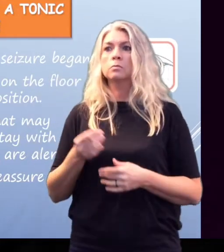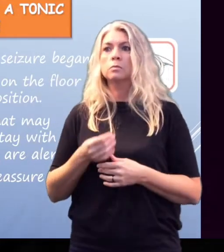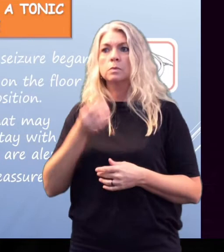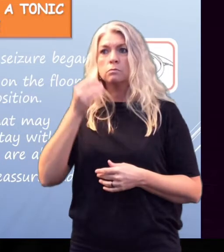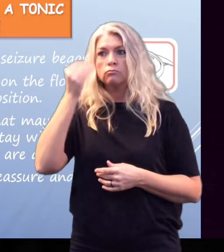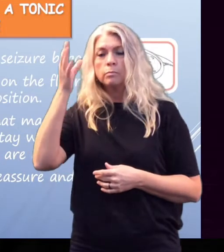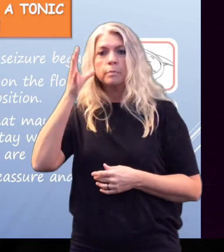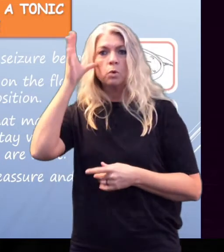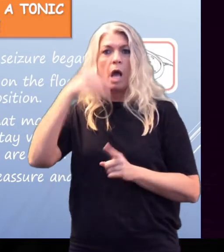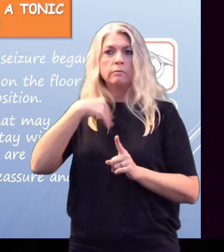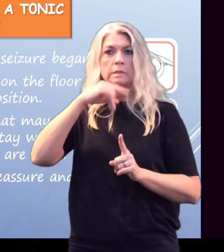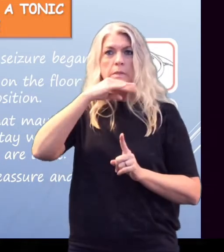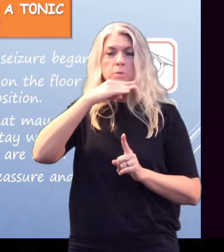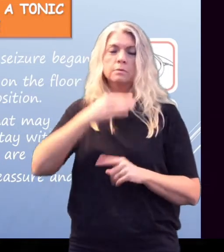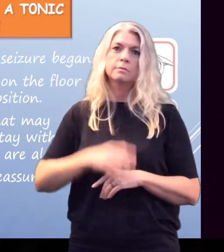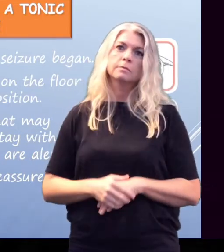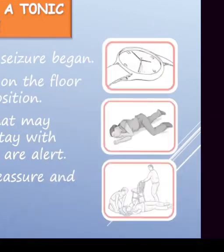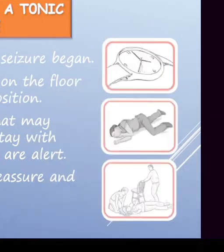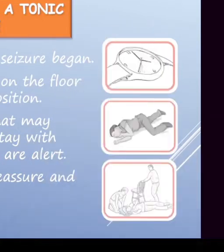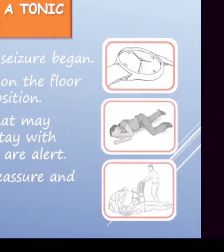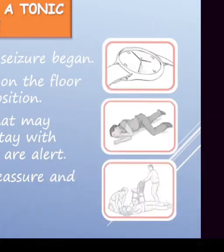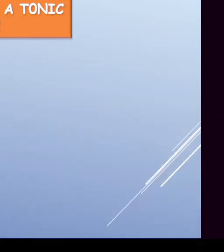their child has had a seizure.